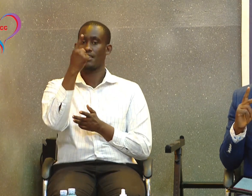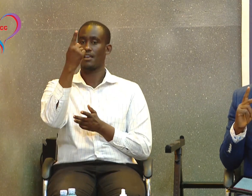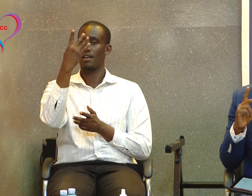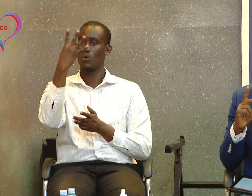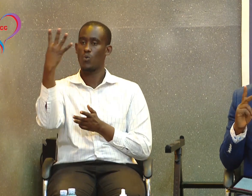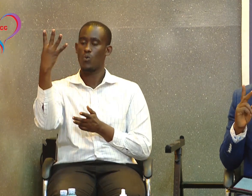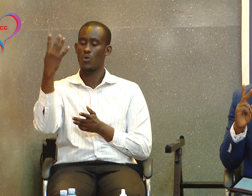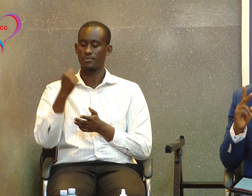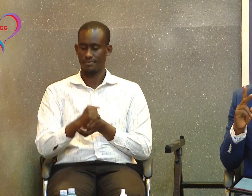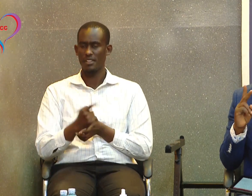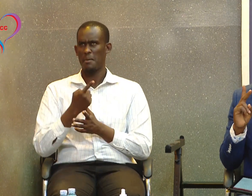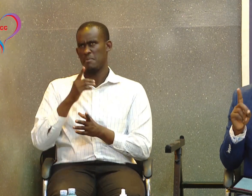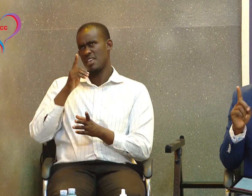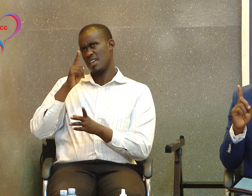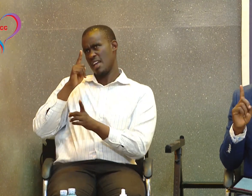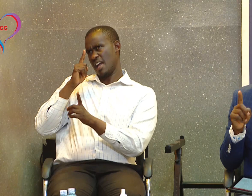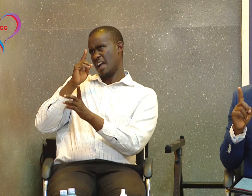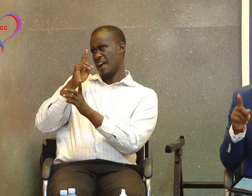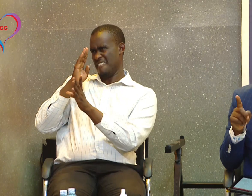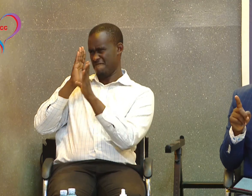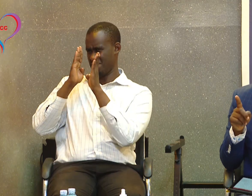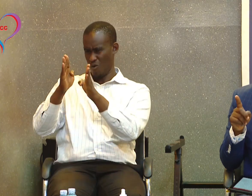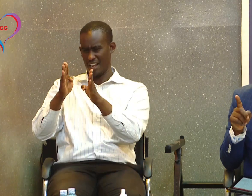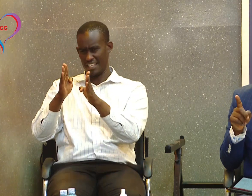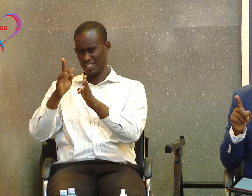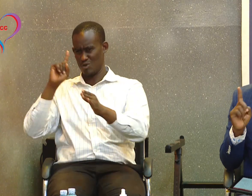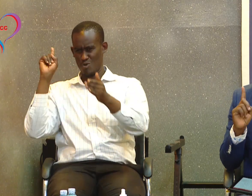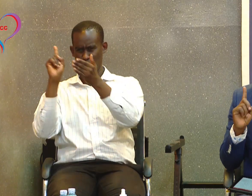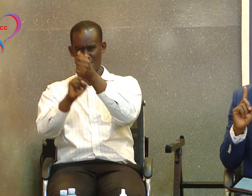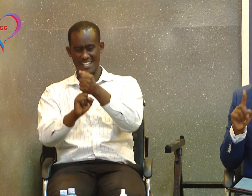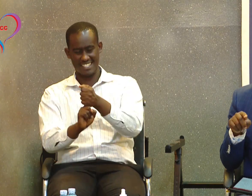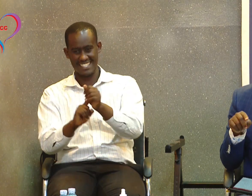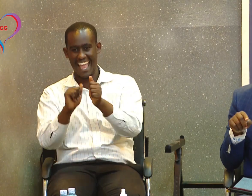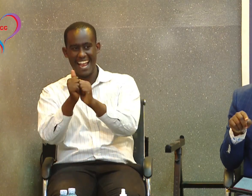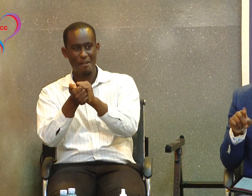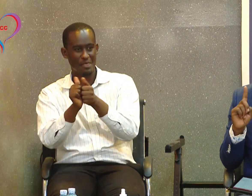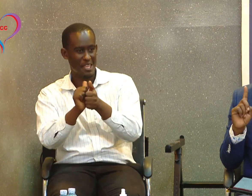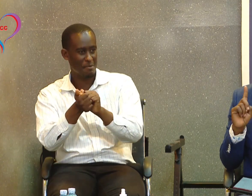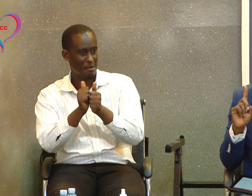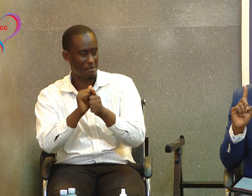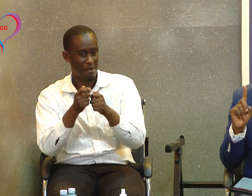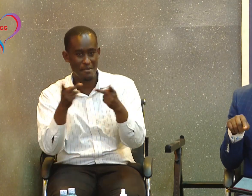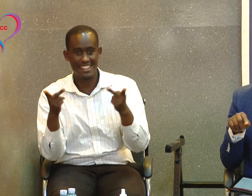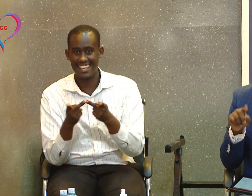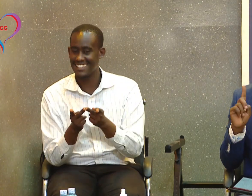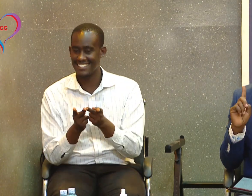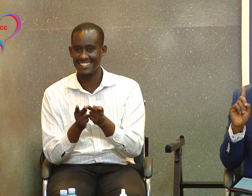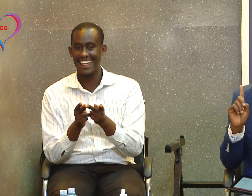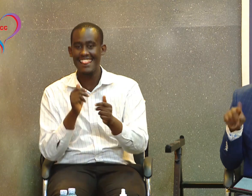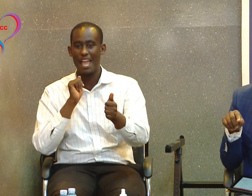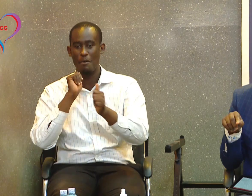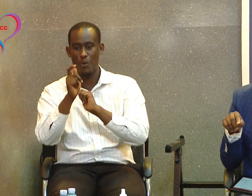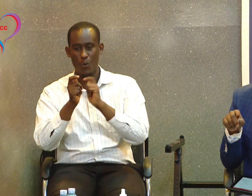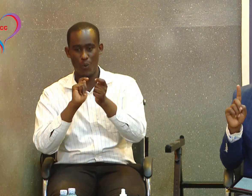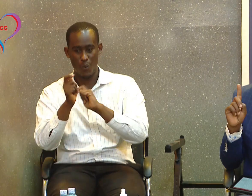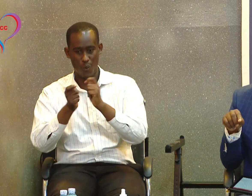3:14. Nduubirira okutuuka awawakanirwa awali empeera eyo ey'okuyita kwa